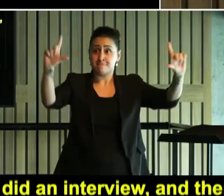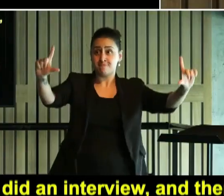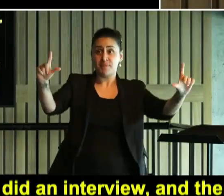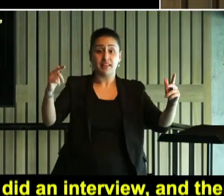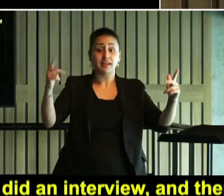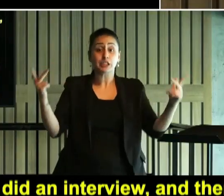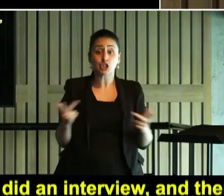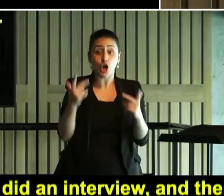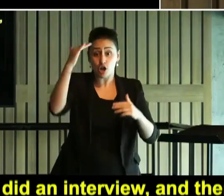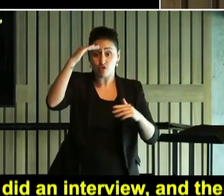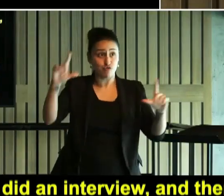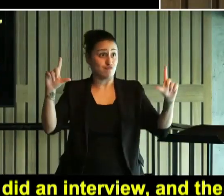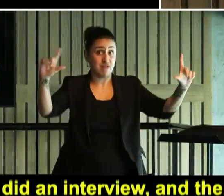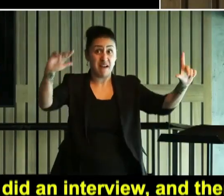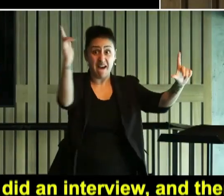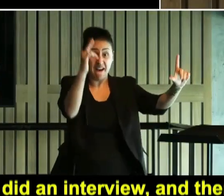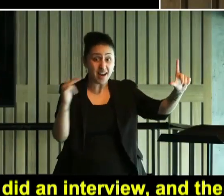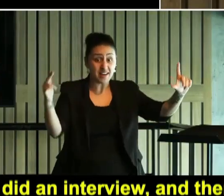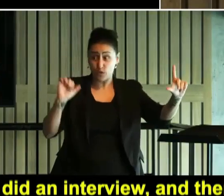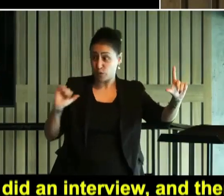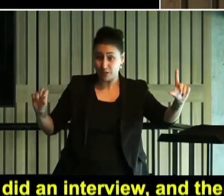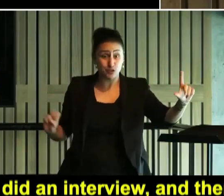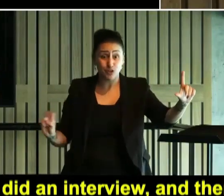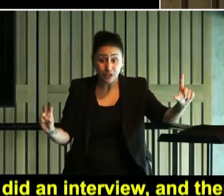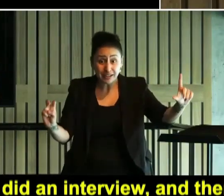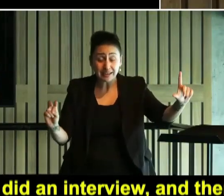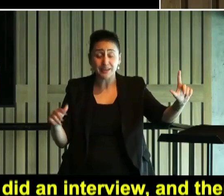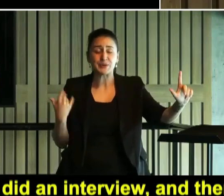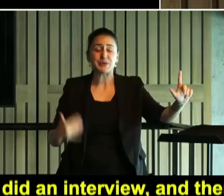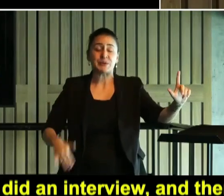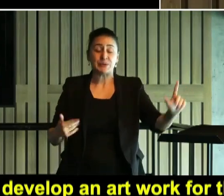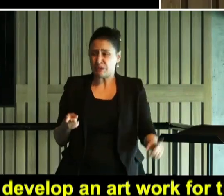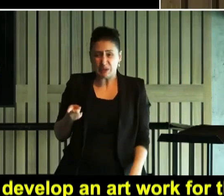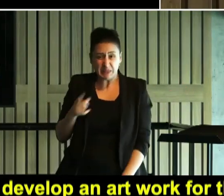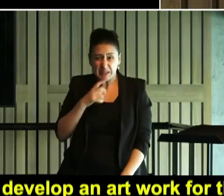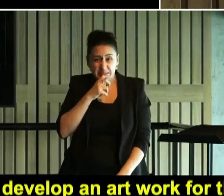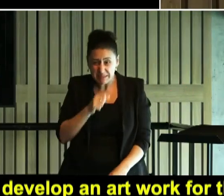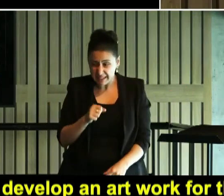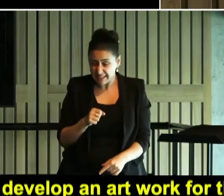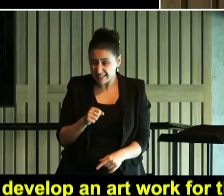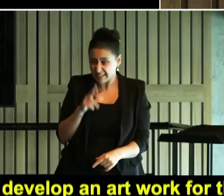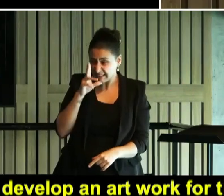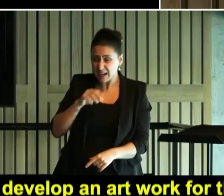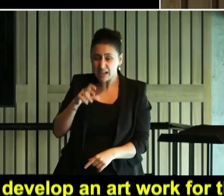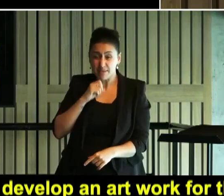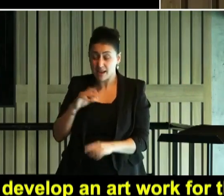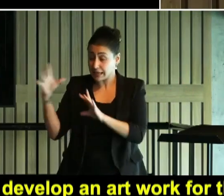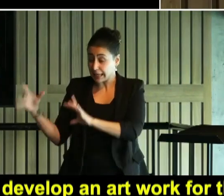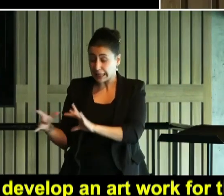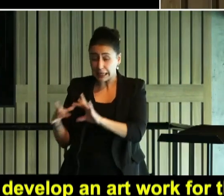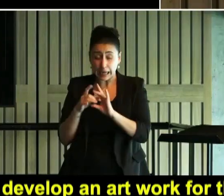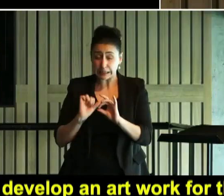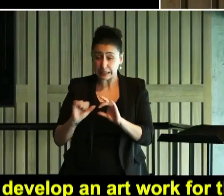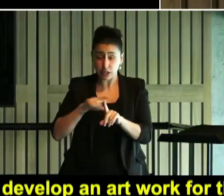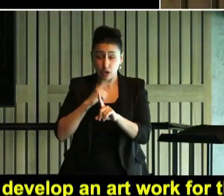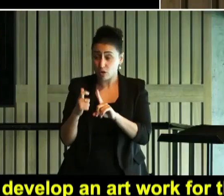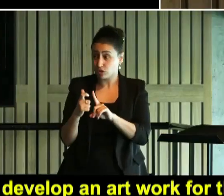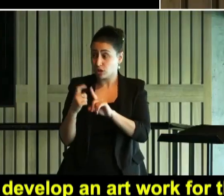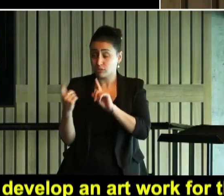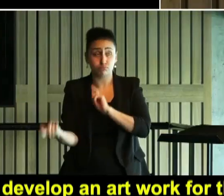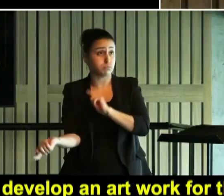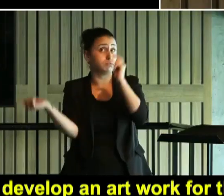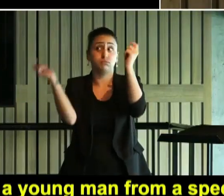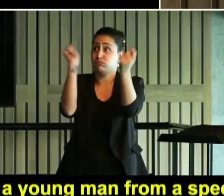his journey. So you have a young man from a special ed class. Once you connect him to culture, to family, you